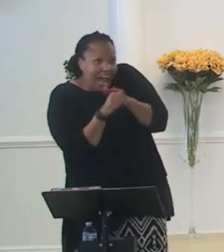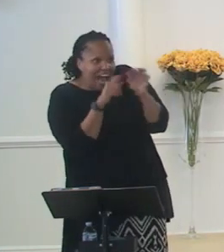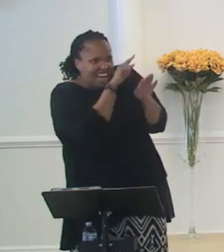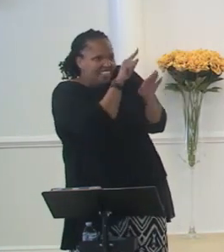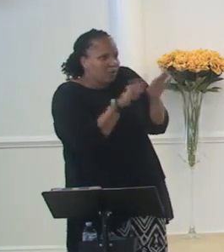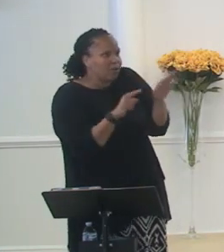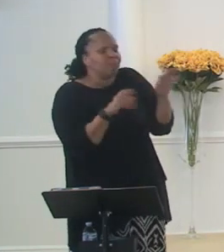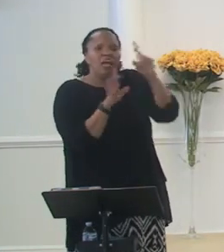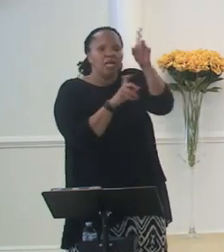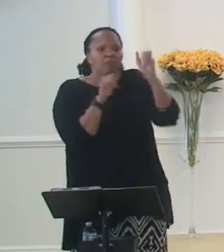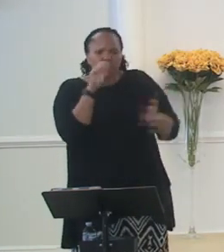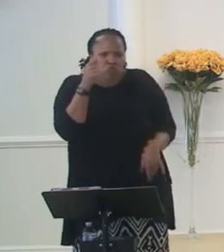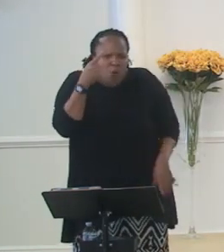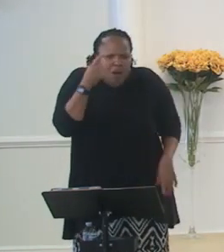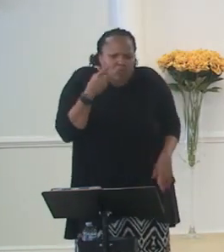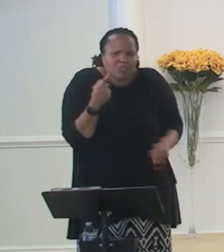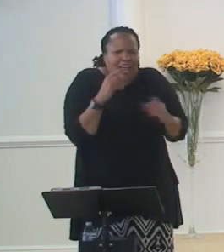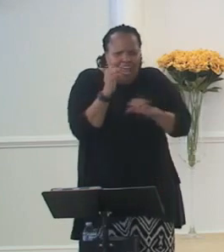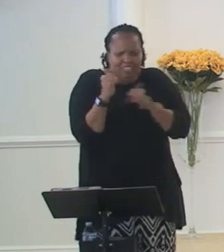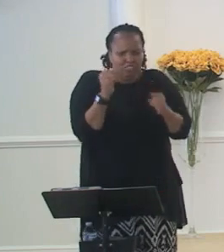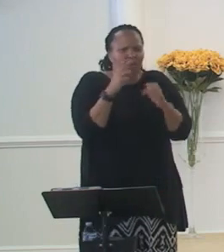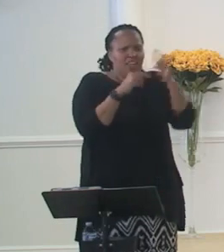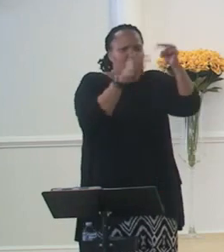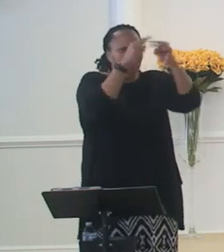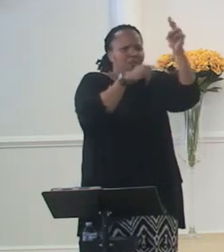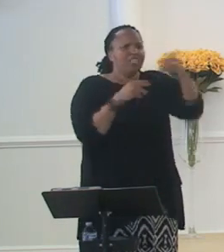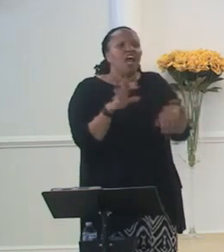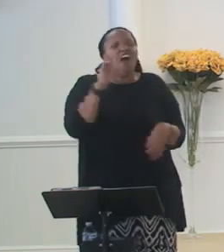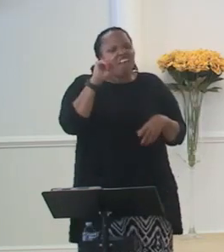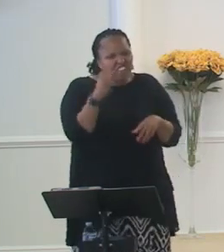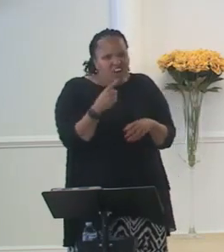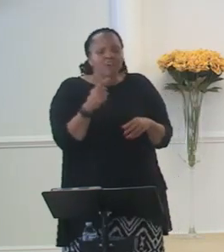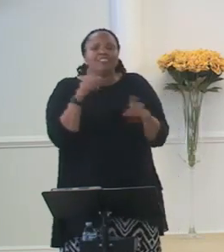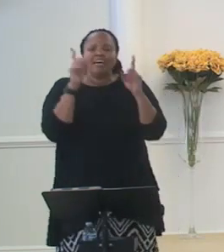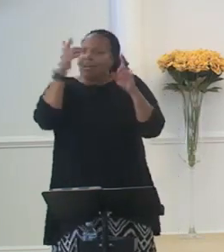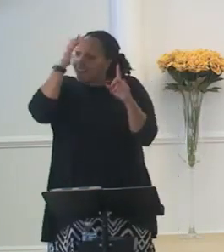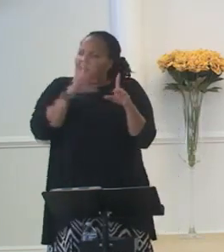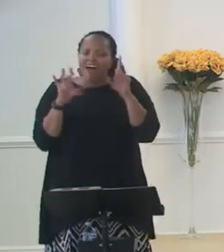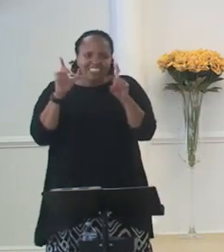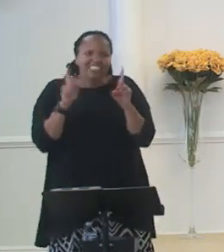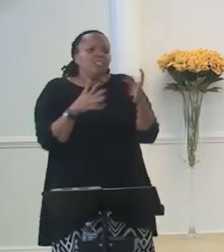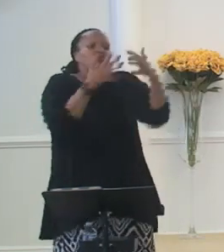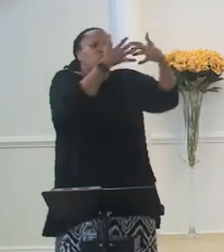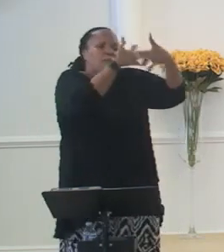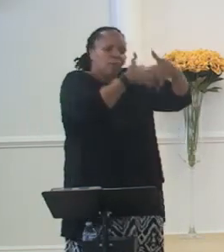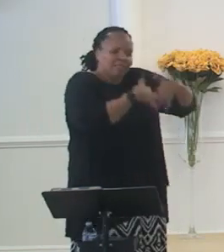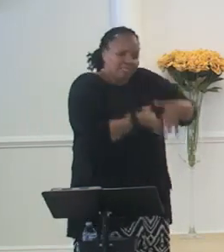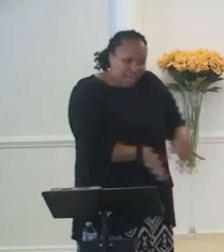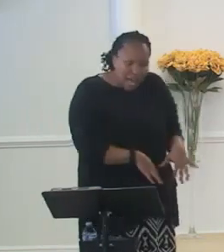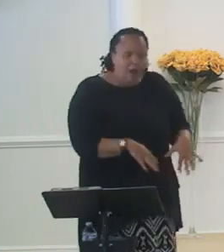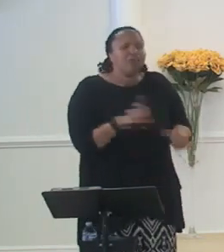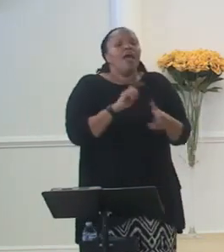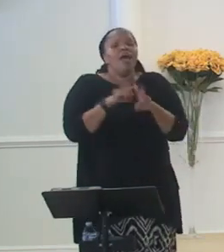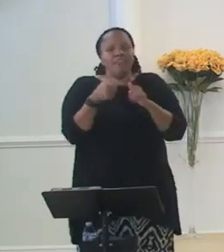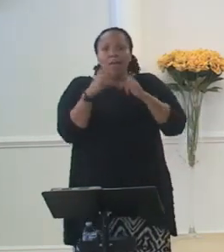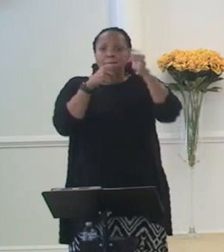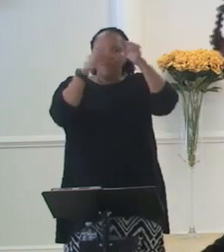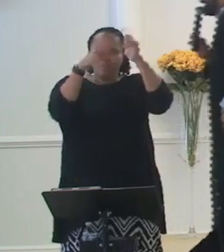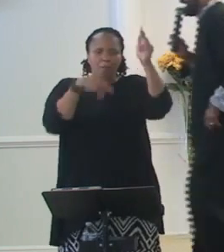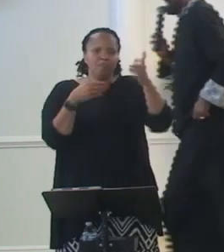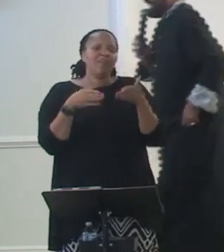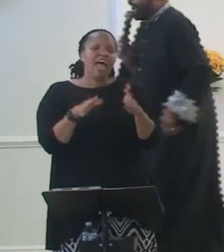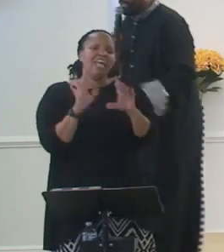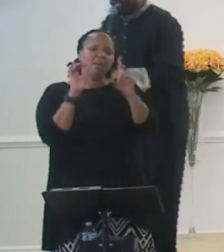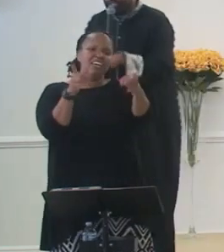understand the integrity of the building. You got to first let him break down before he can build up. Okay, let me give you a